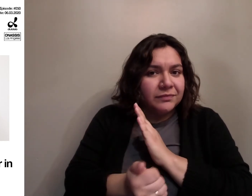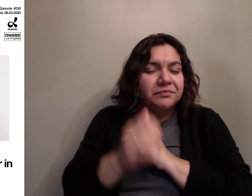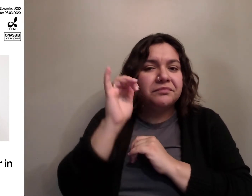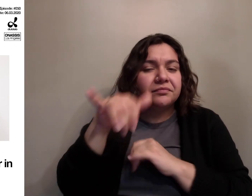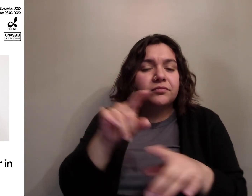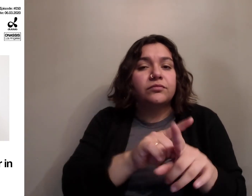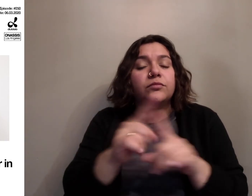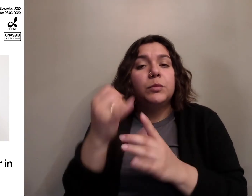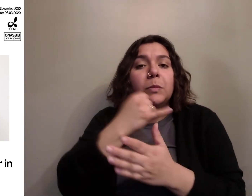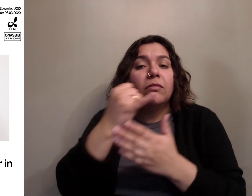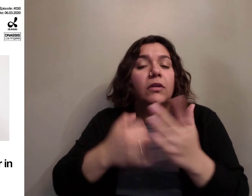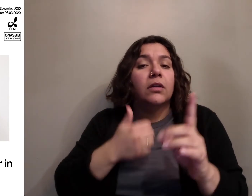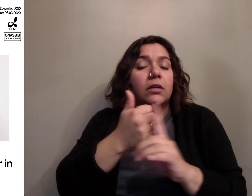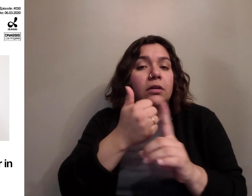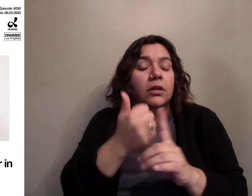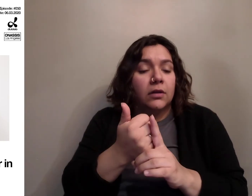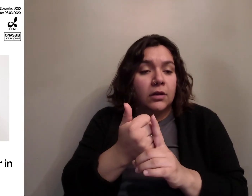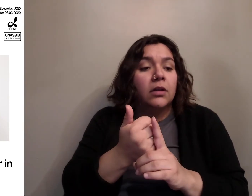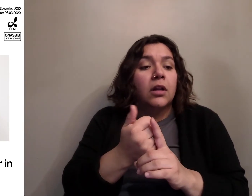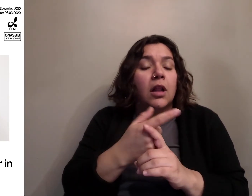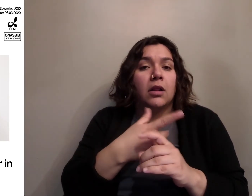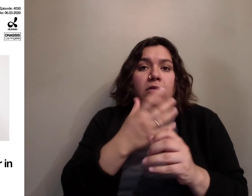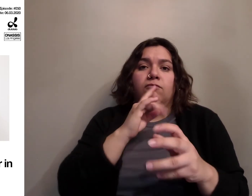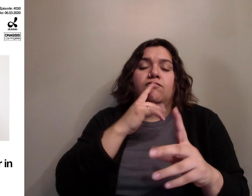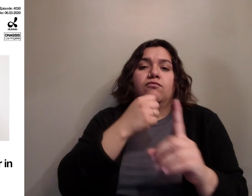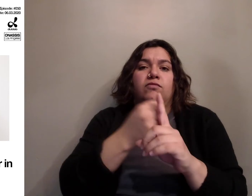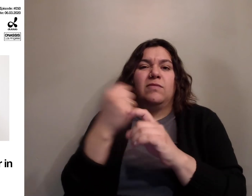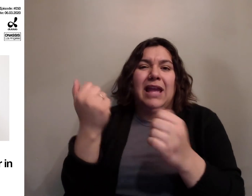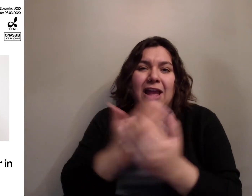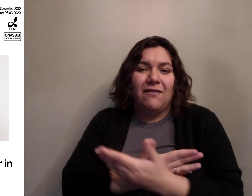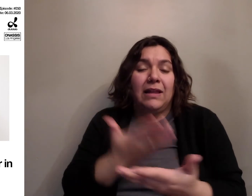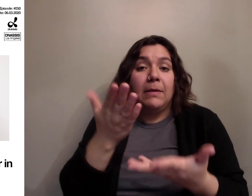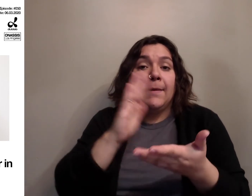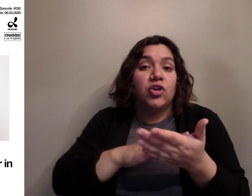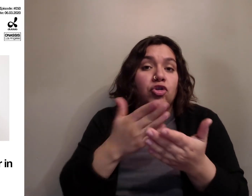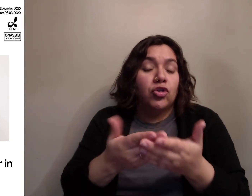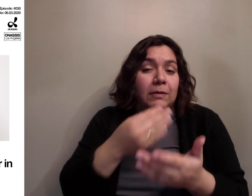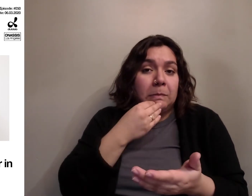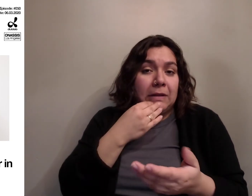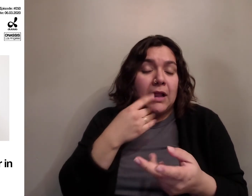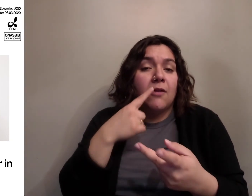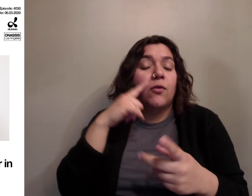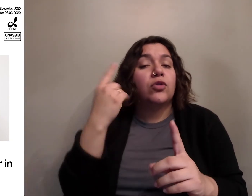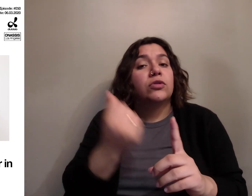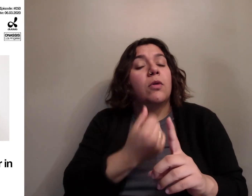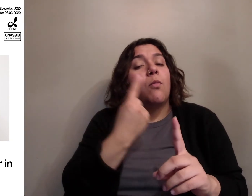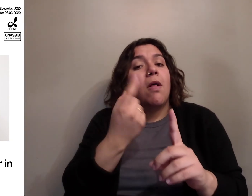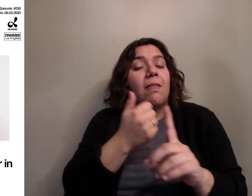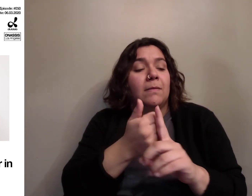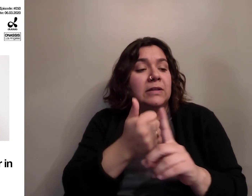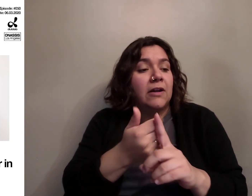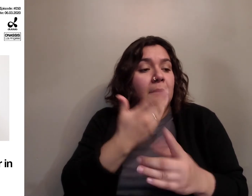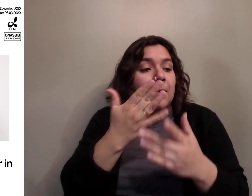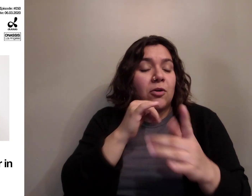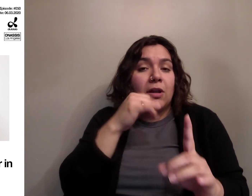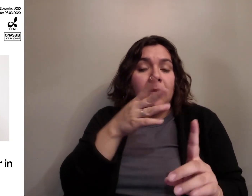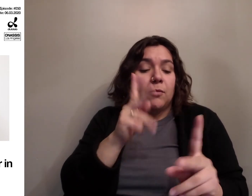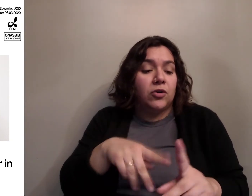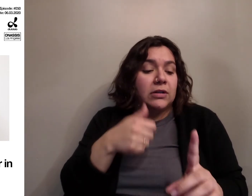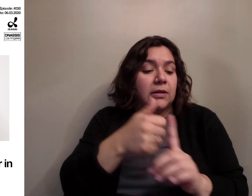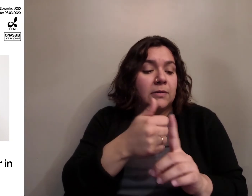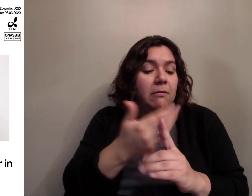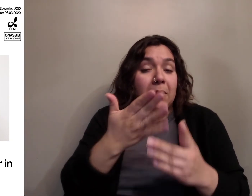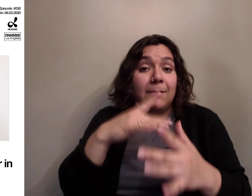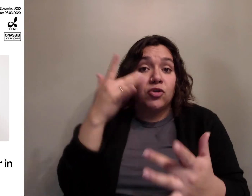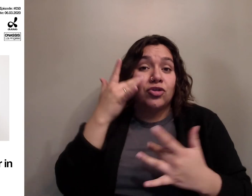you have and exercising those skill sets. And that art should be used in every facet. So whether, you know, cook a meal for someone,